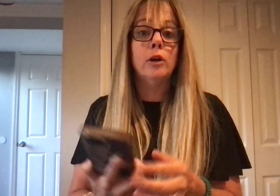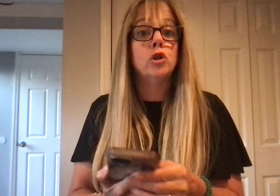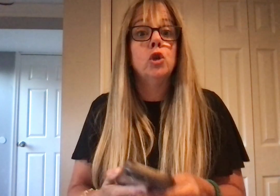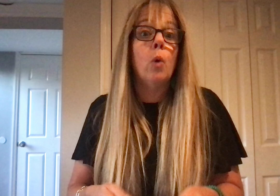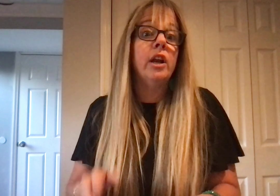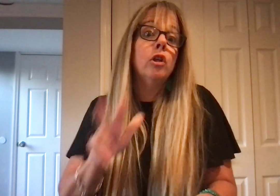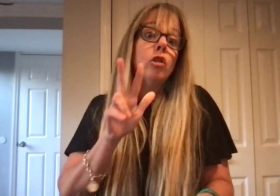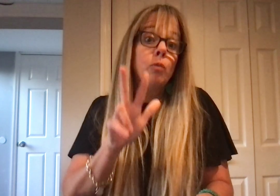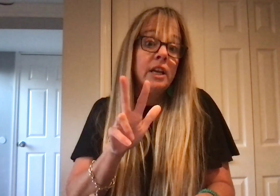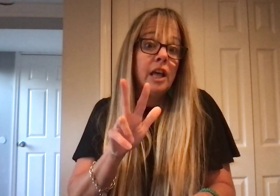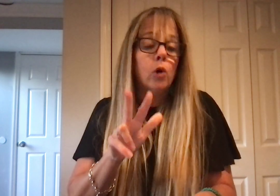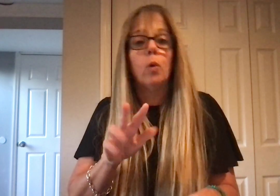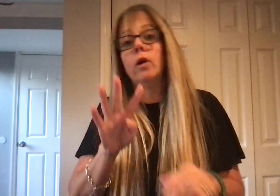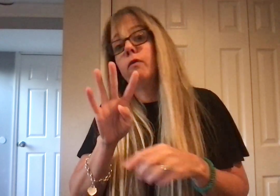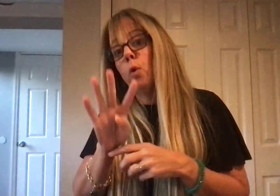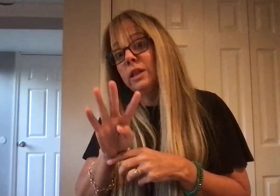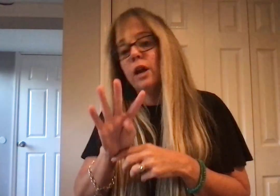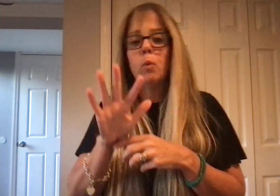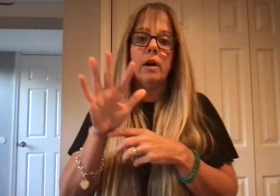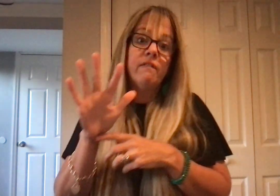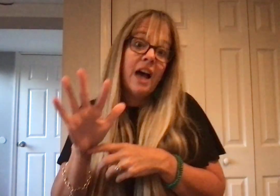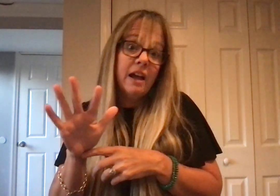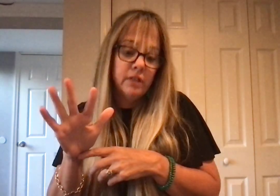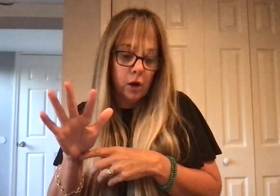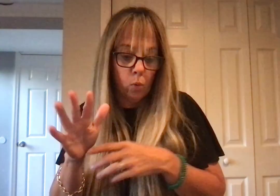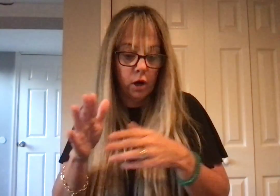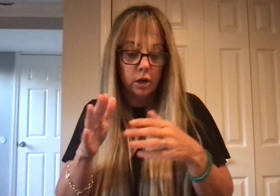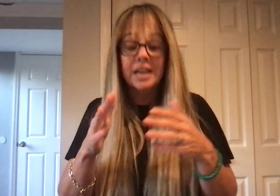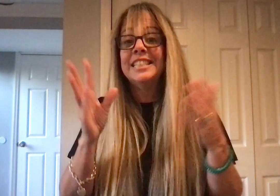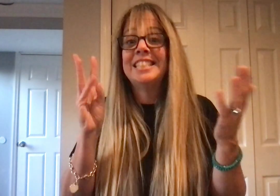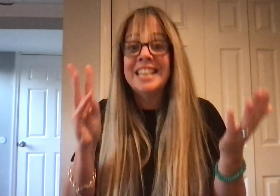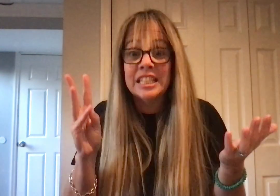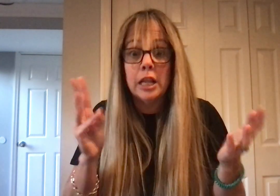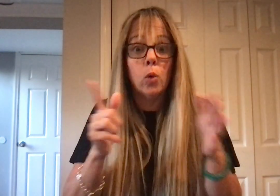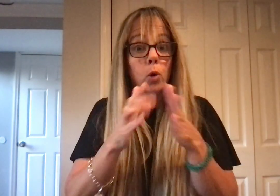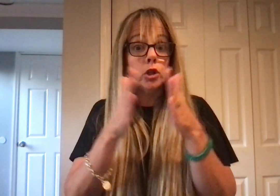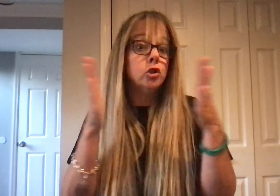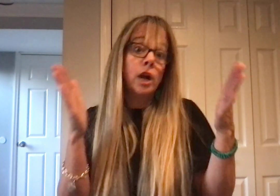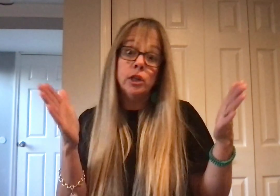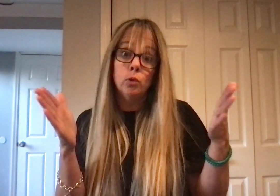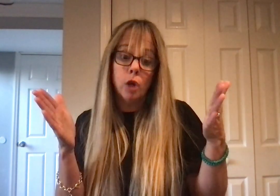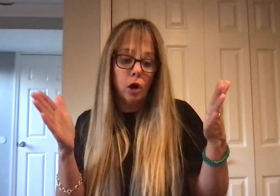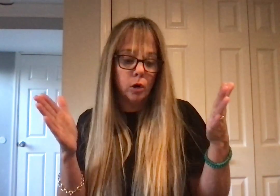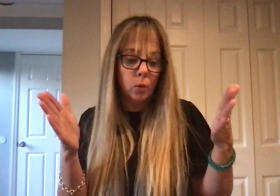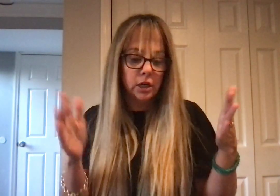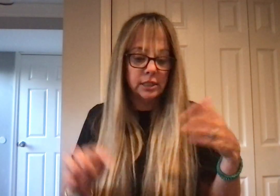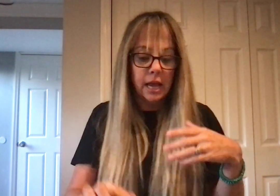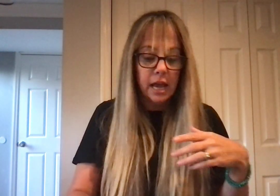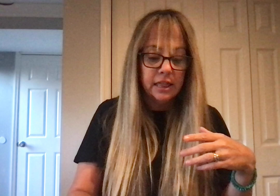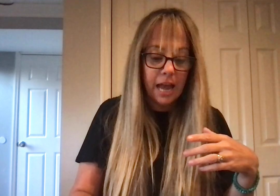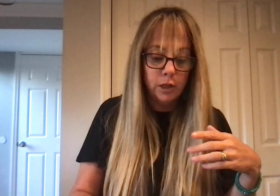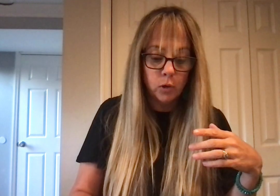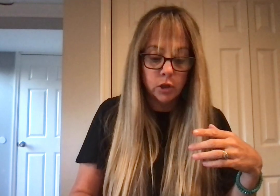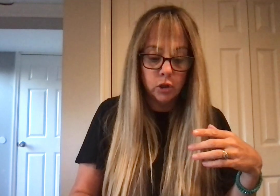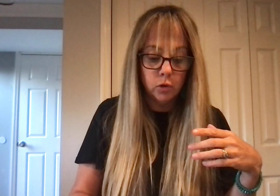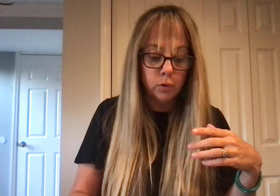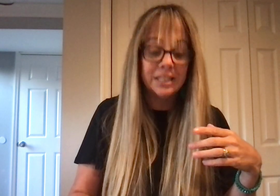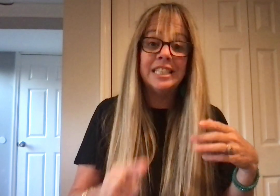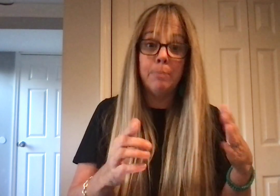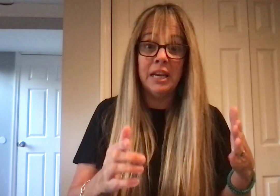Do you want a 3-letter word, 4-letter word, 5-letter word, 6-letter words? You're trying to do longer words? Then you can do